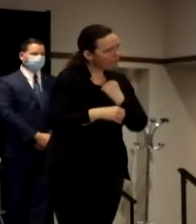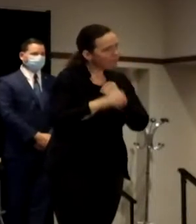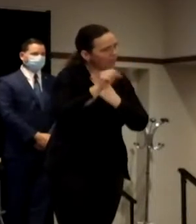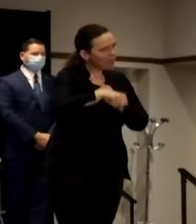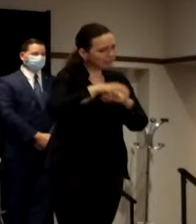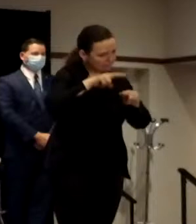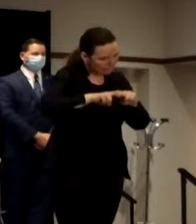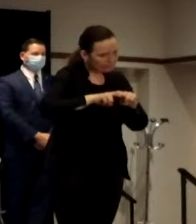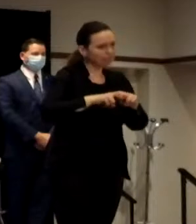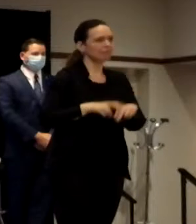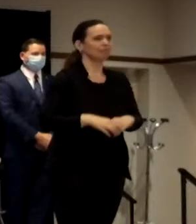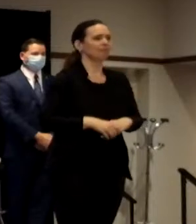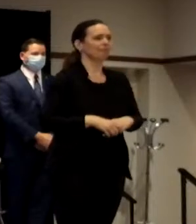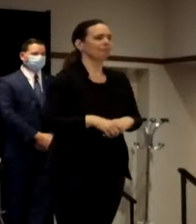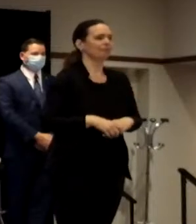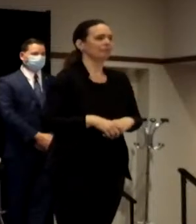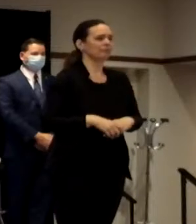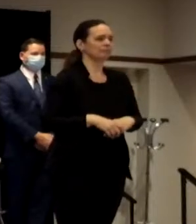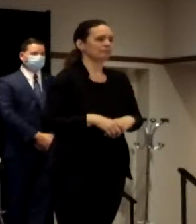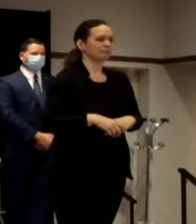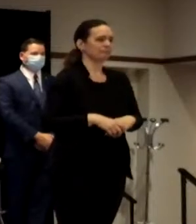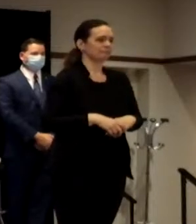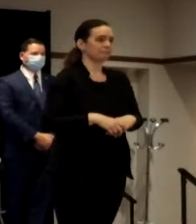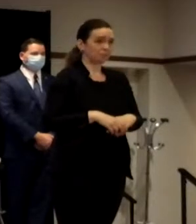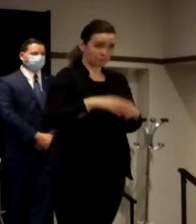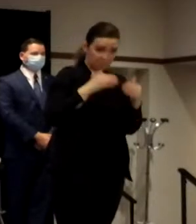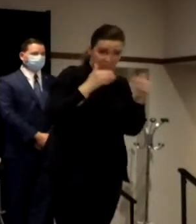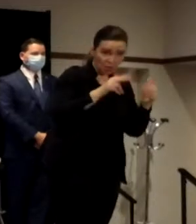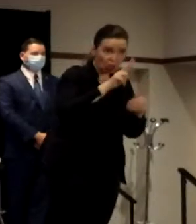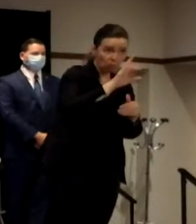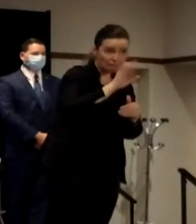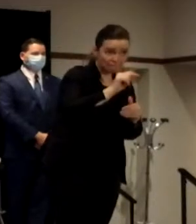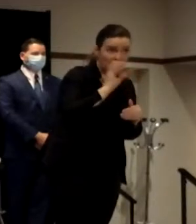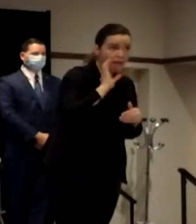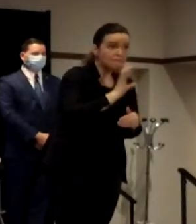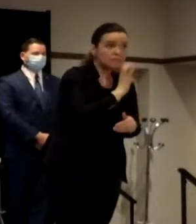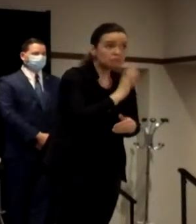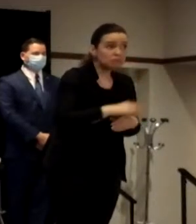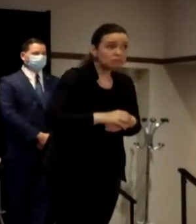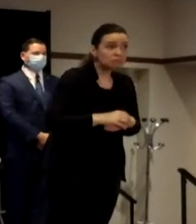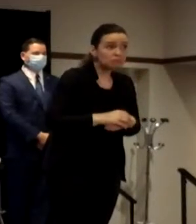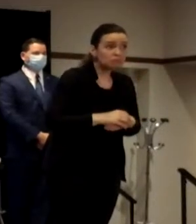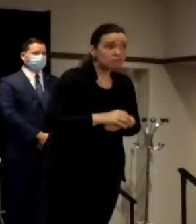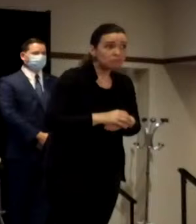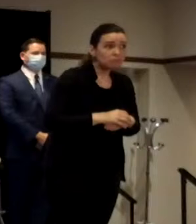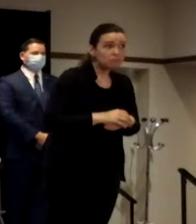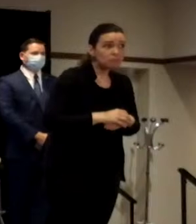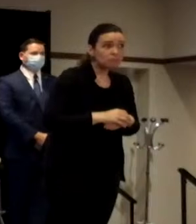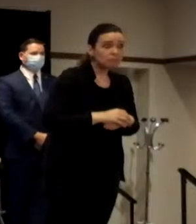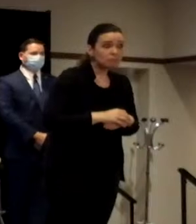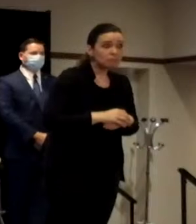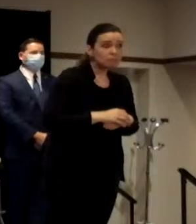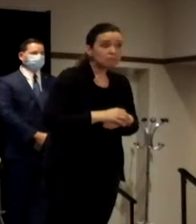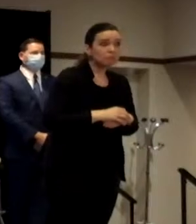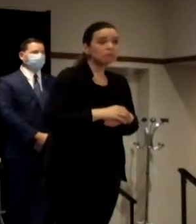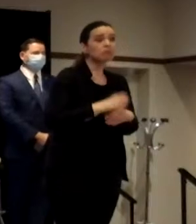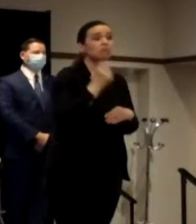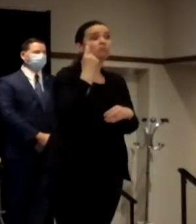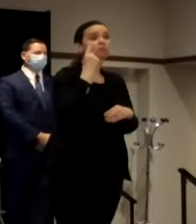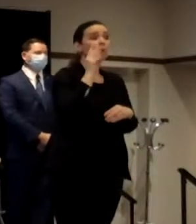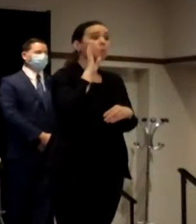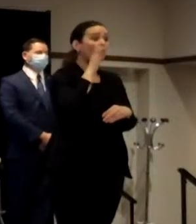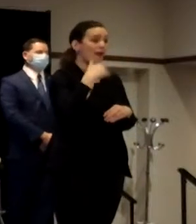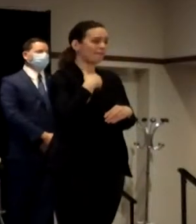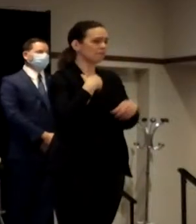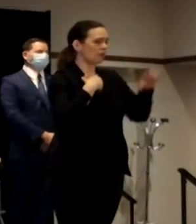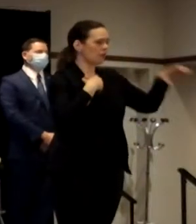if you have 3 feet, every other row goes to the cafeteria, and then they have the 6 feet, or you put the partition in between